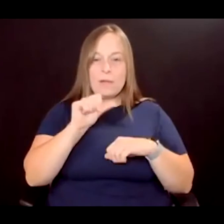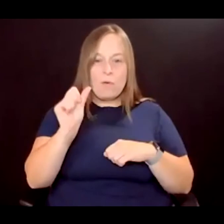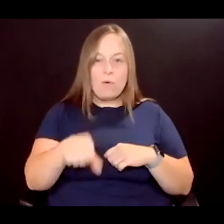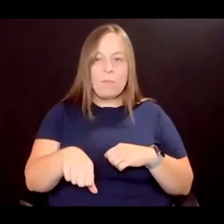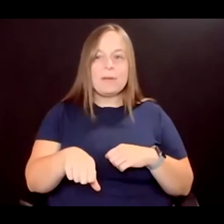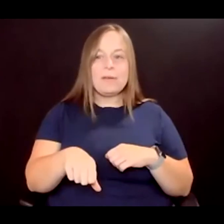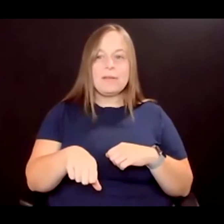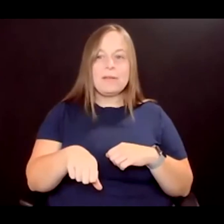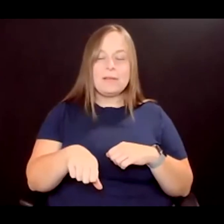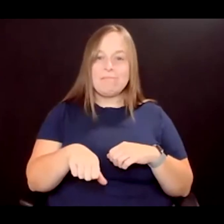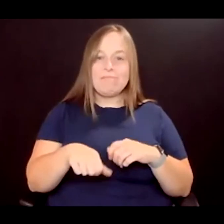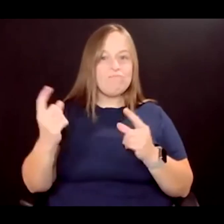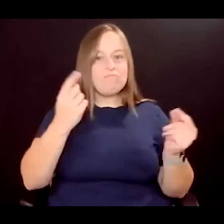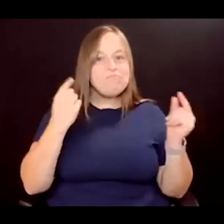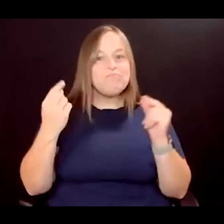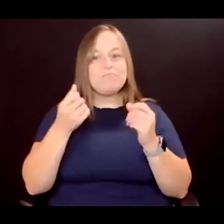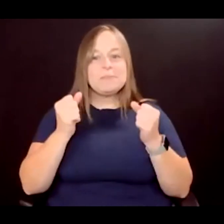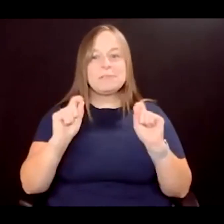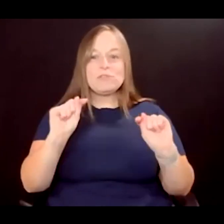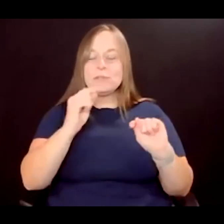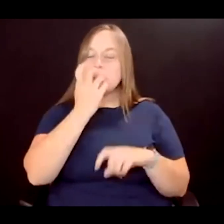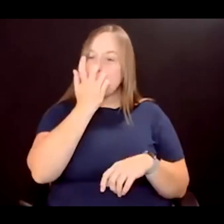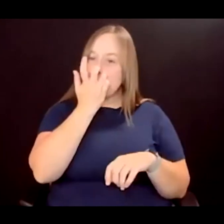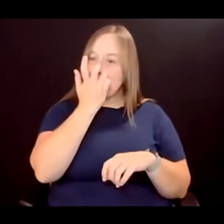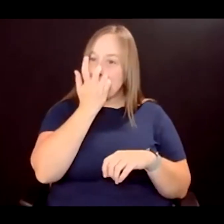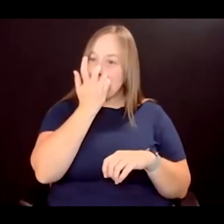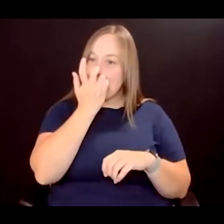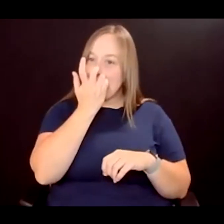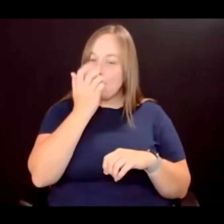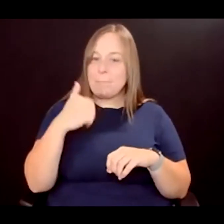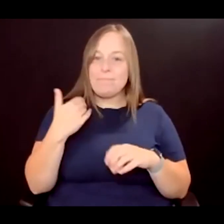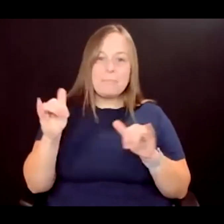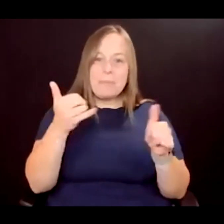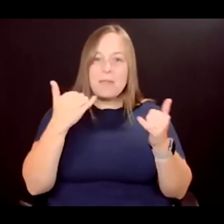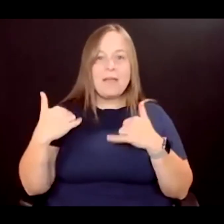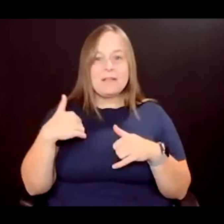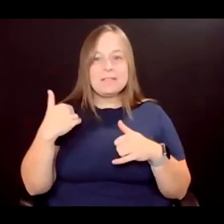you can unmute yourself by clicking *6.